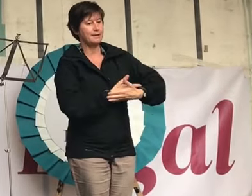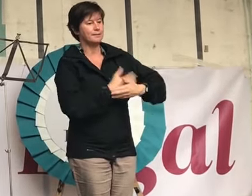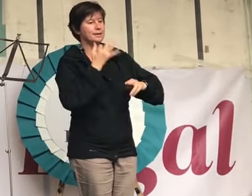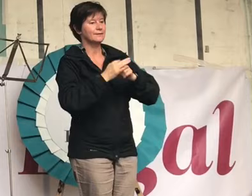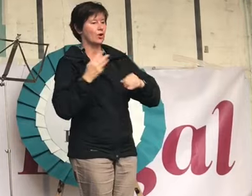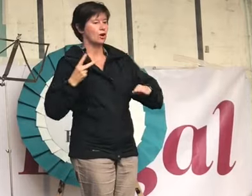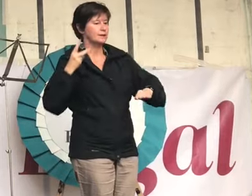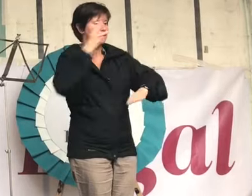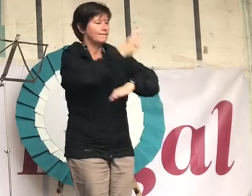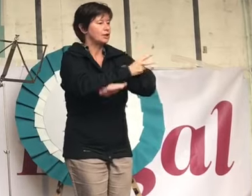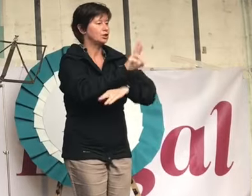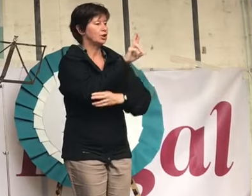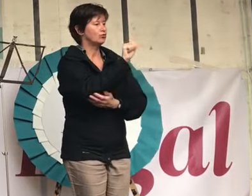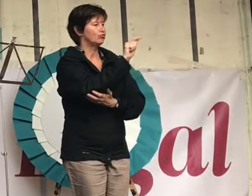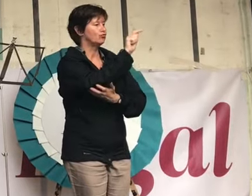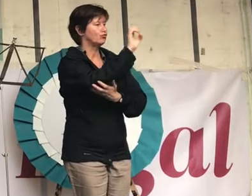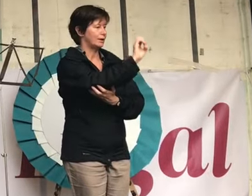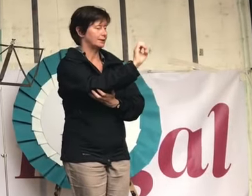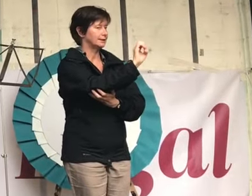childbirth.